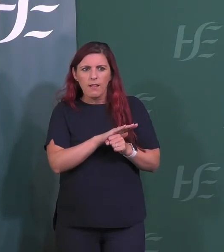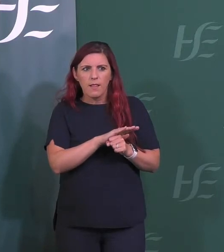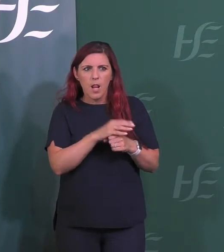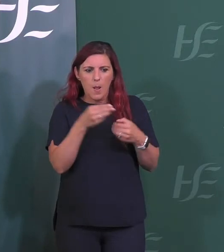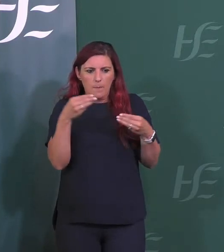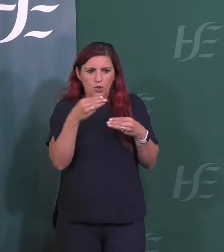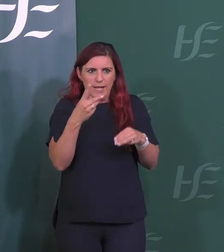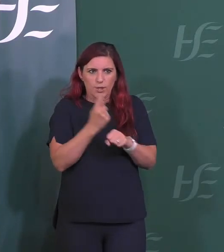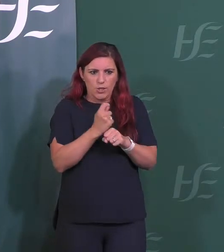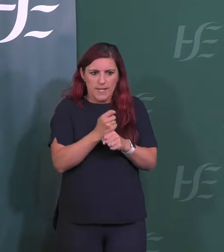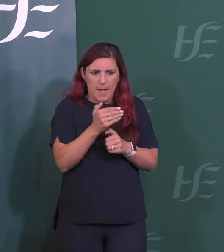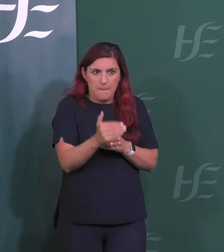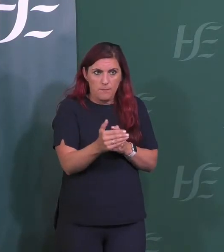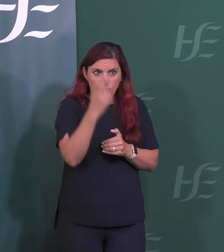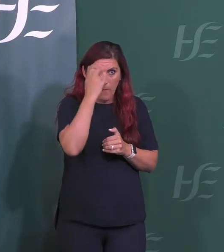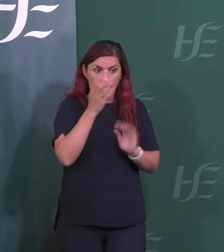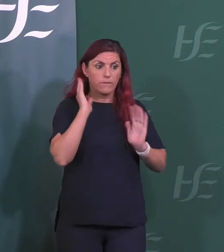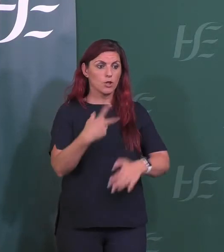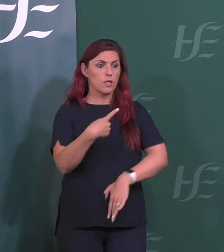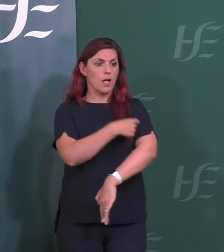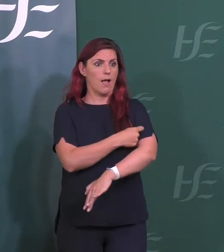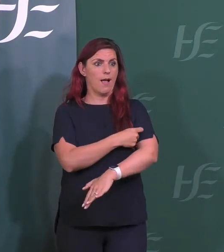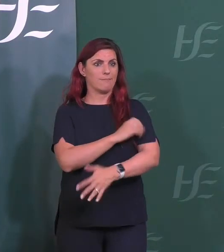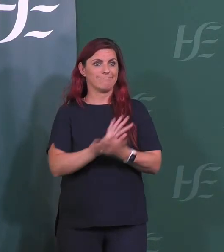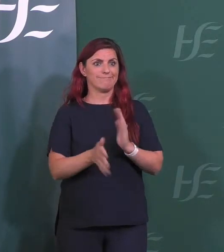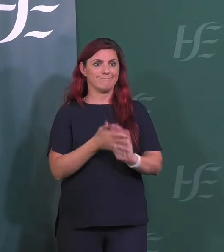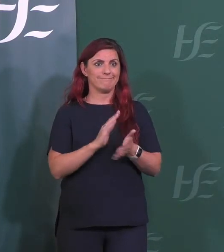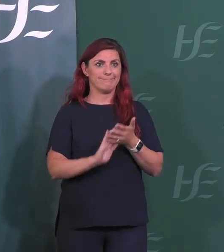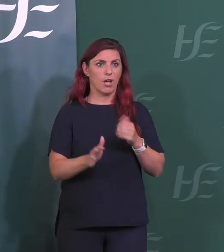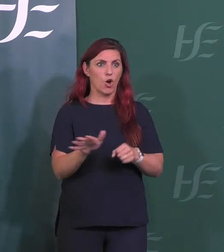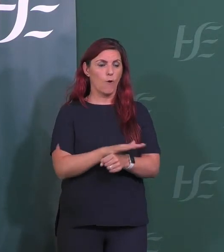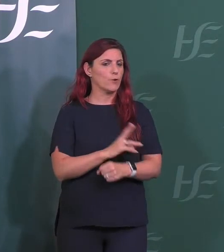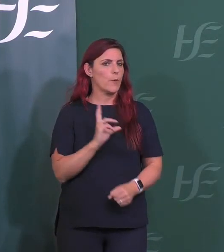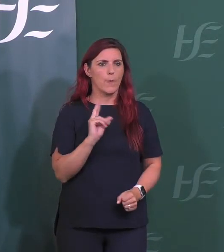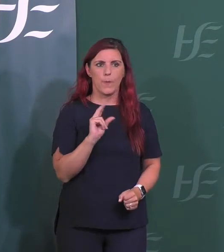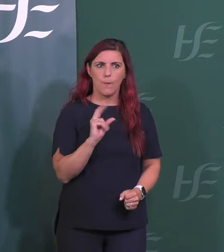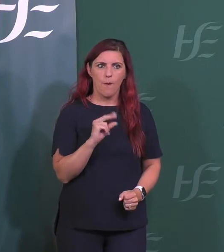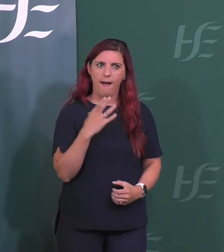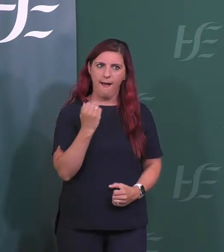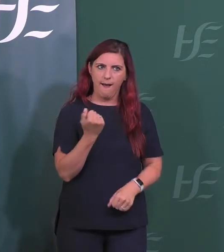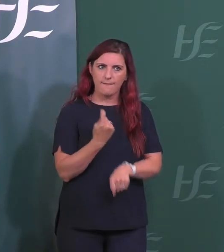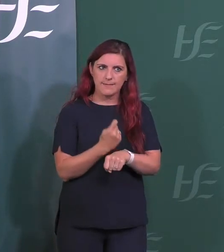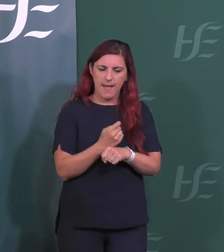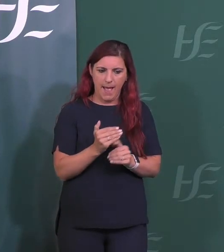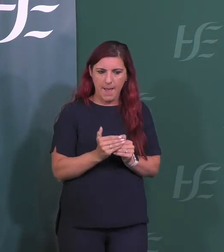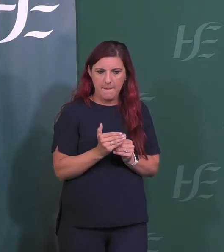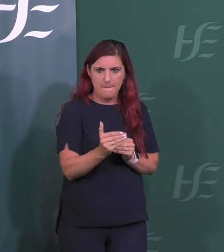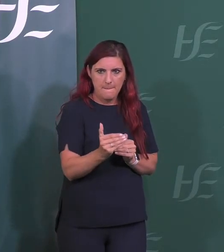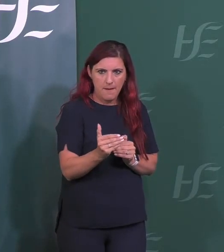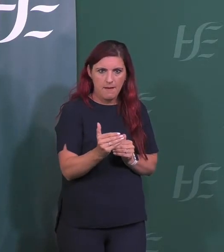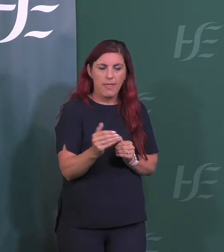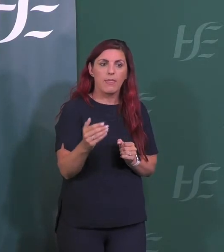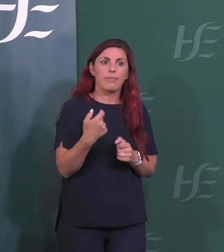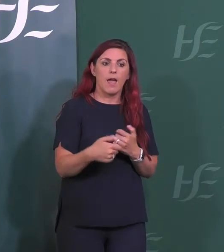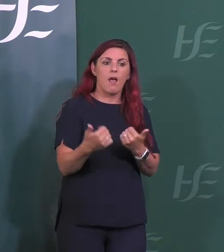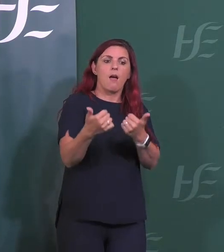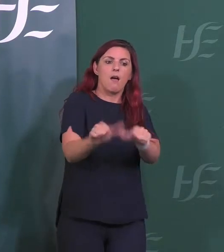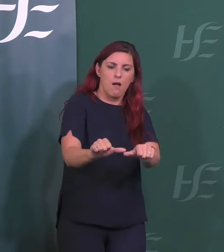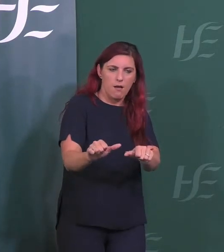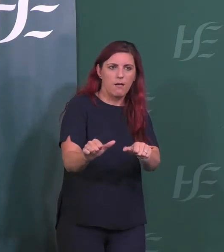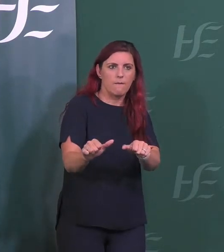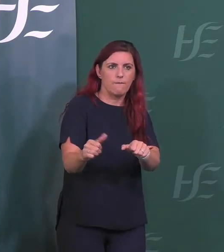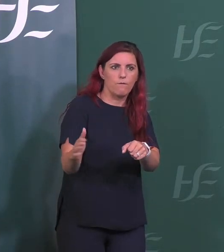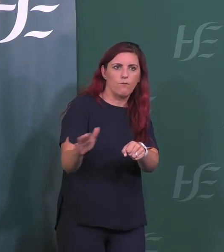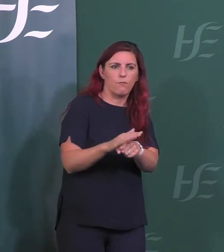protection period. You know, it's not from the day you're vaccinated, but there's a time period after that before you're fully protected. And I say